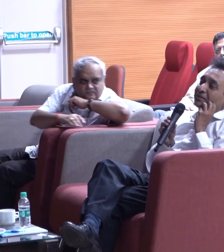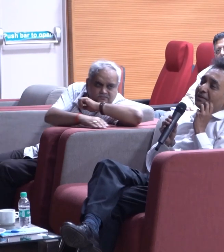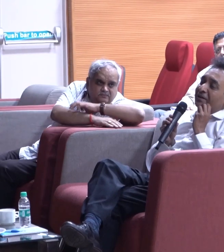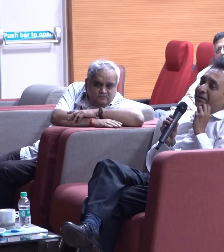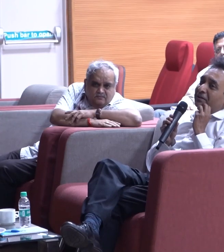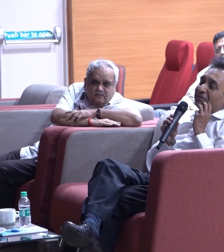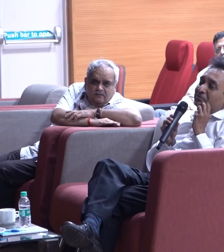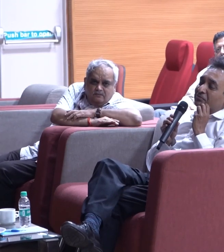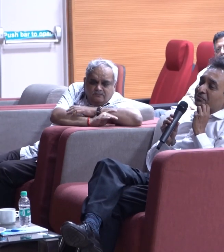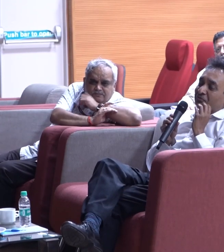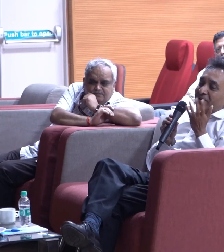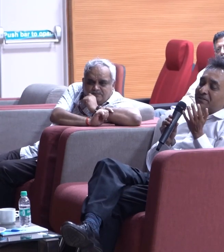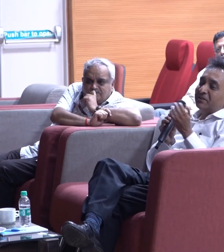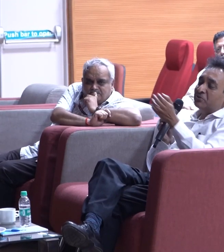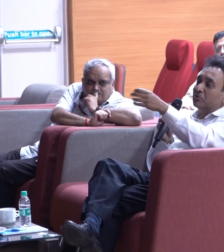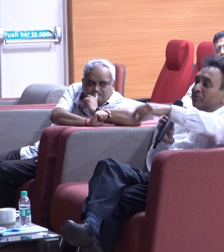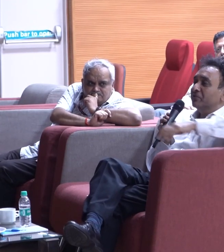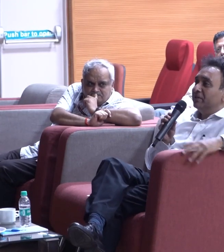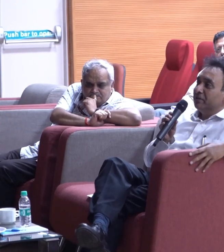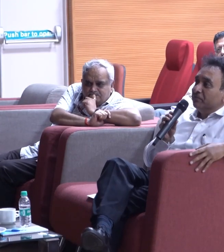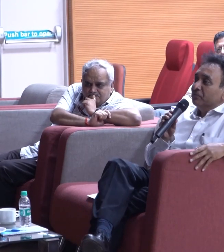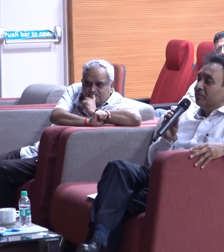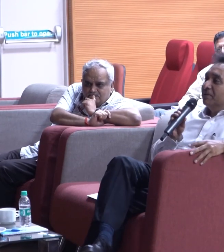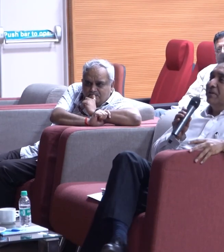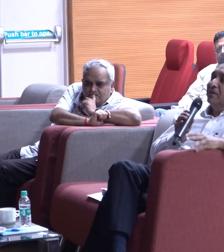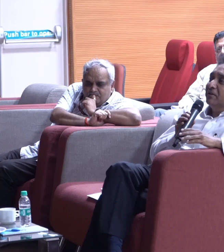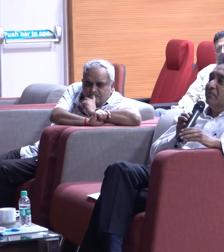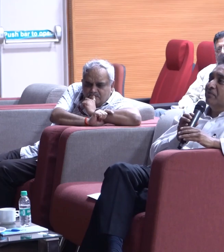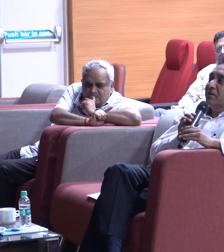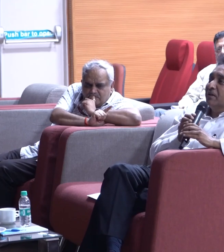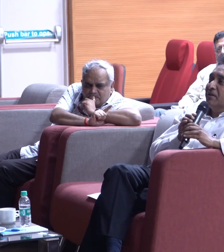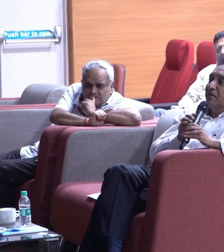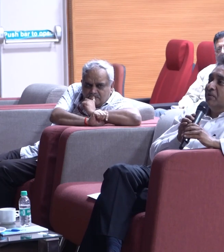year and uh as secretary to government of India